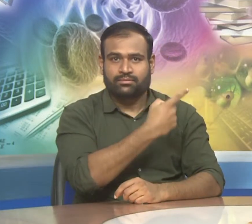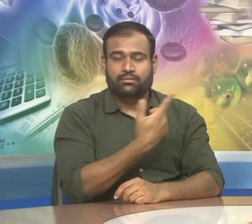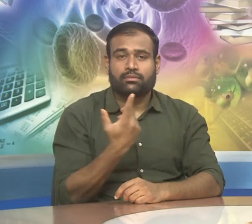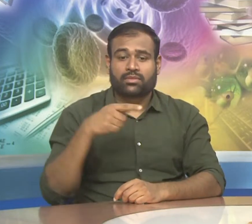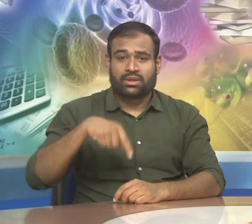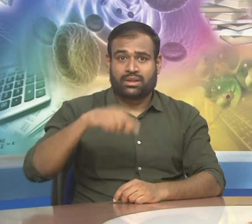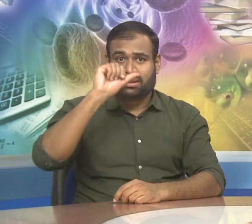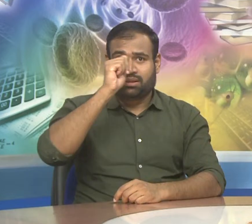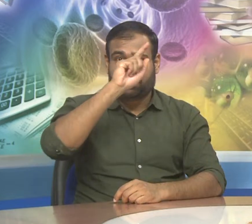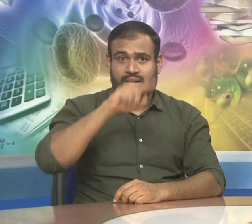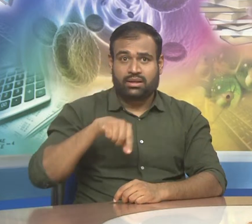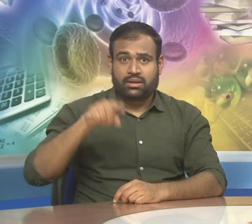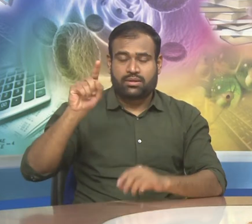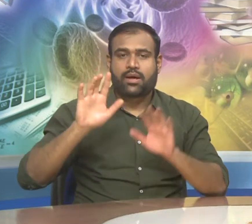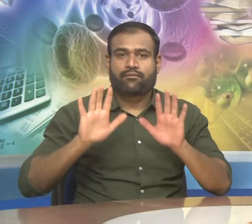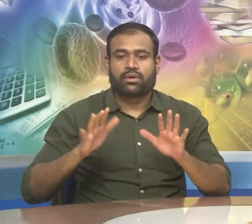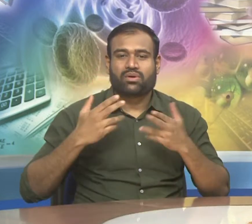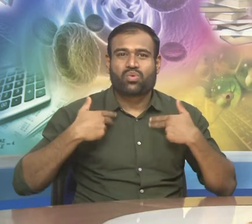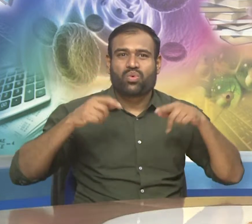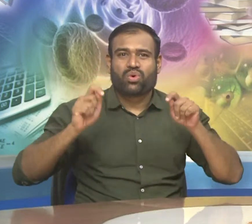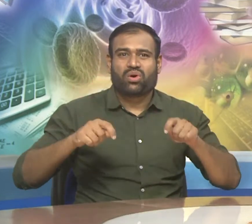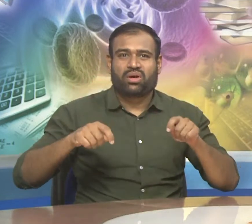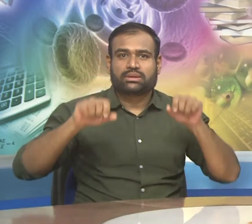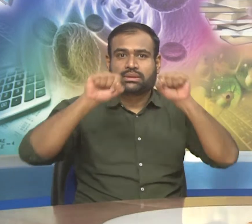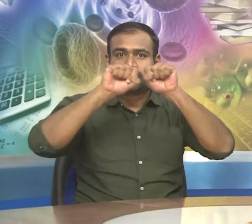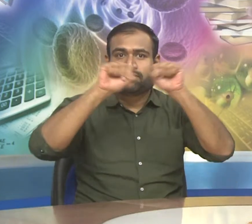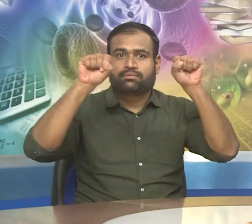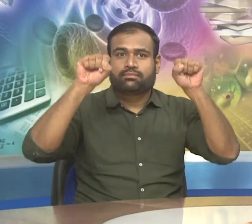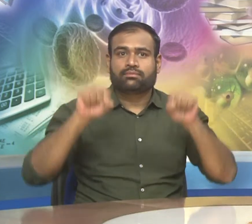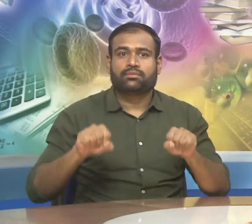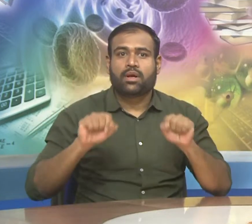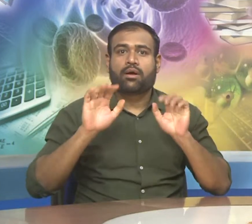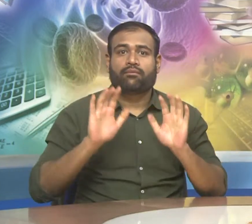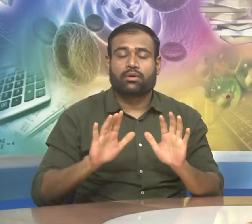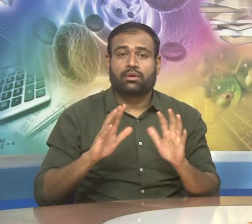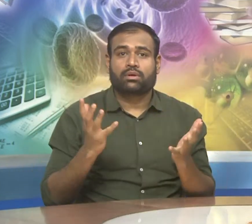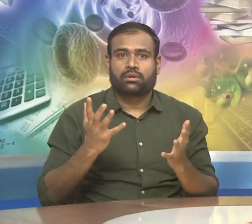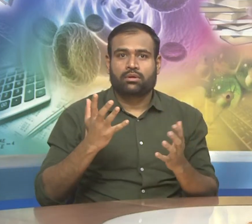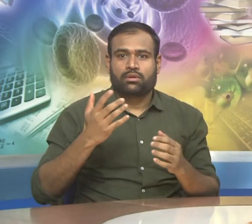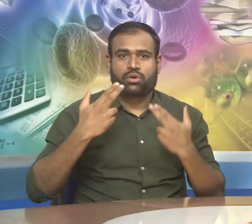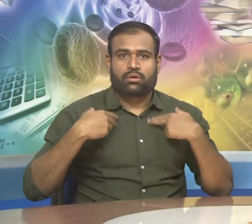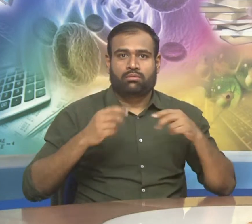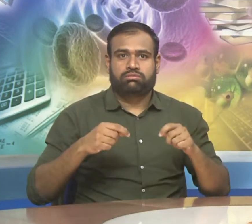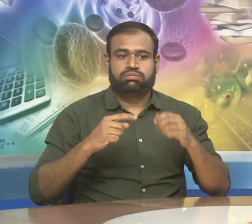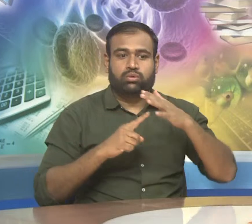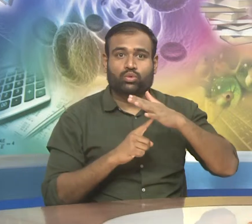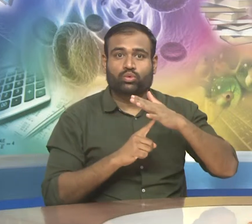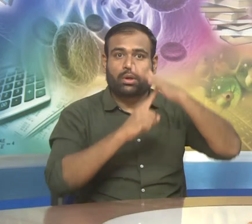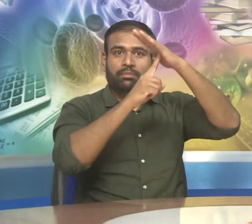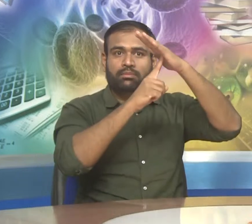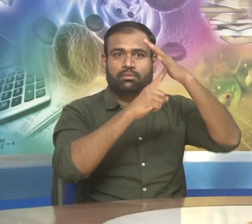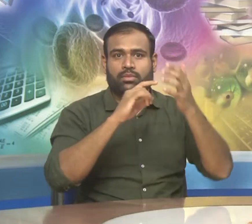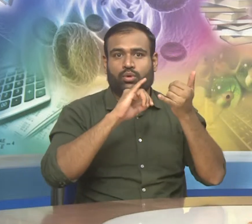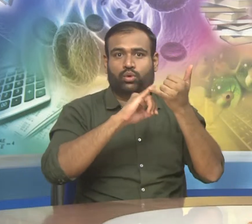As you can see in the slide, single, integrated and unified judicial